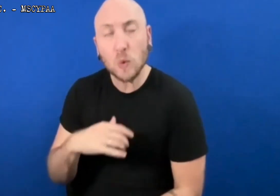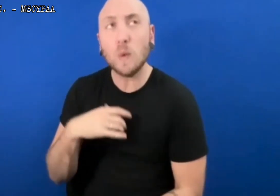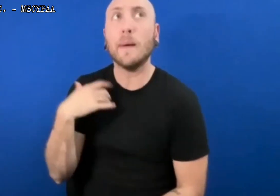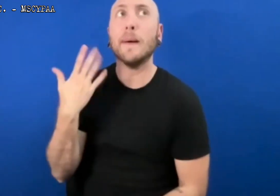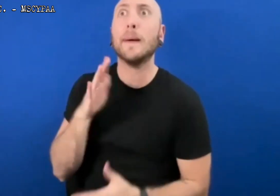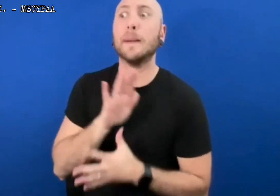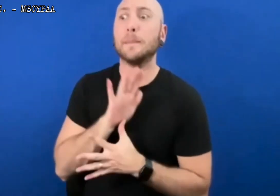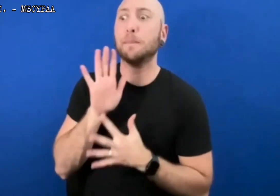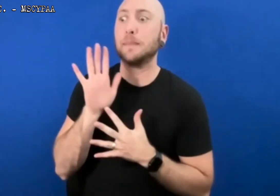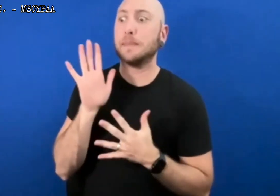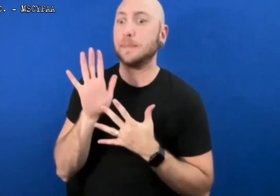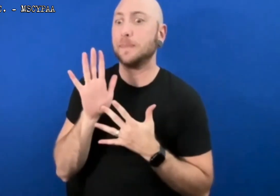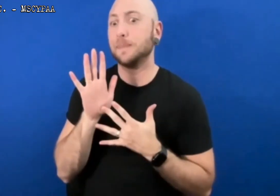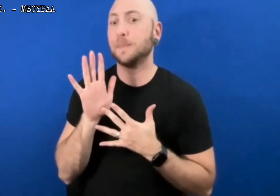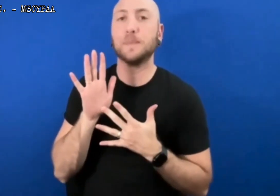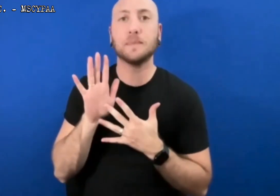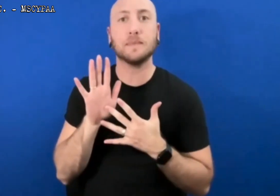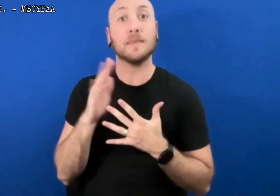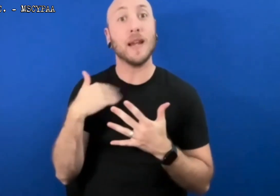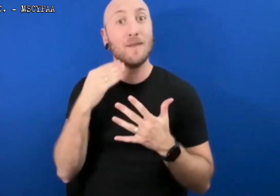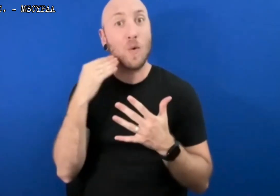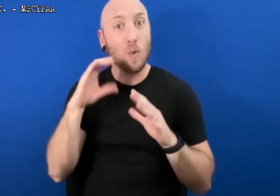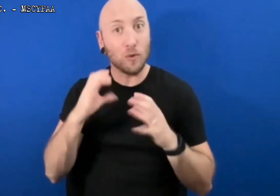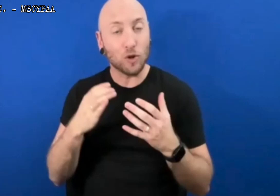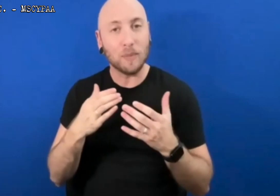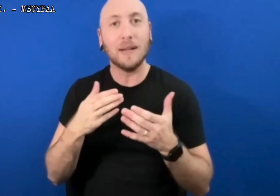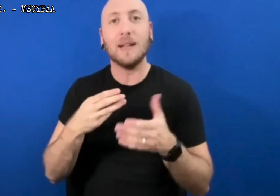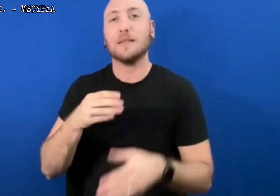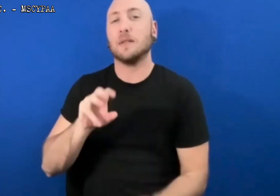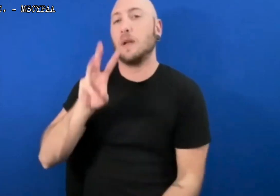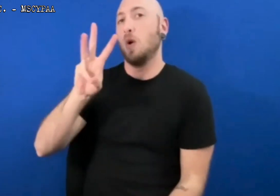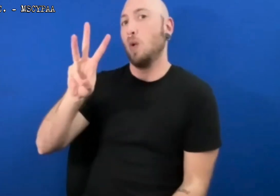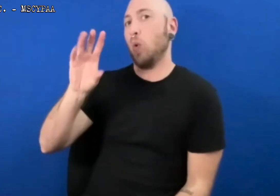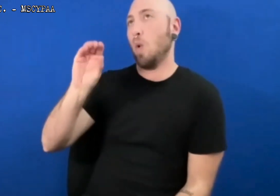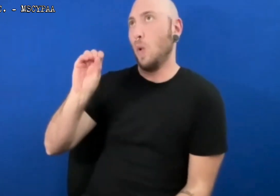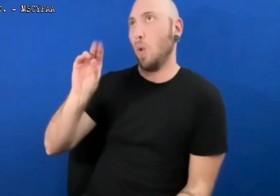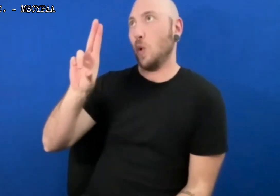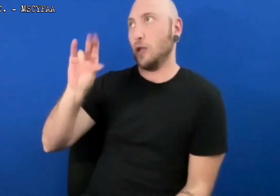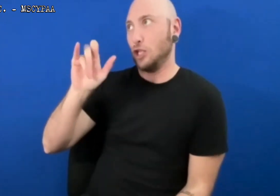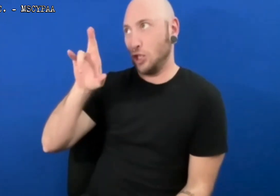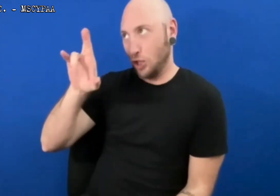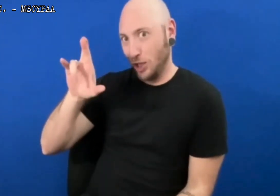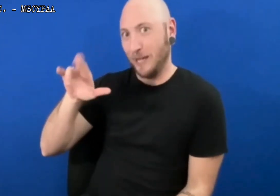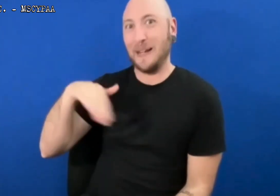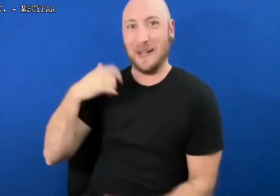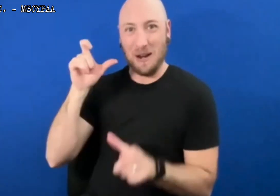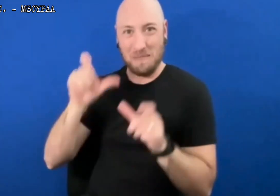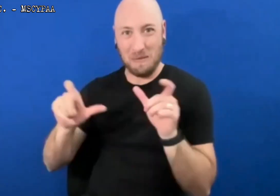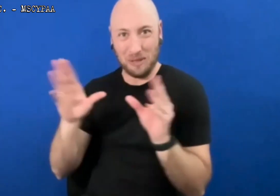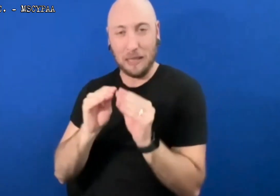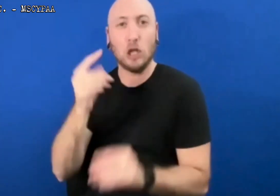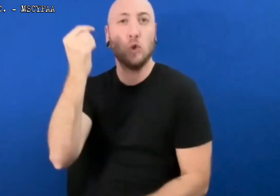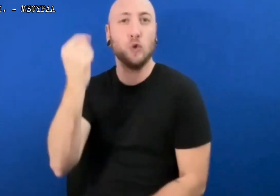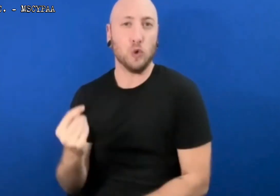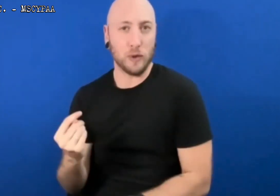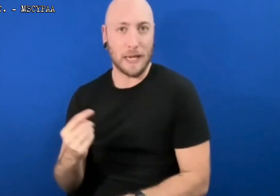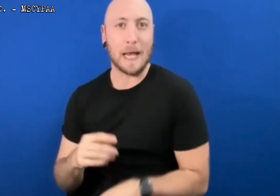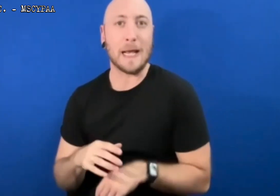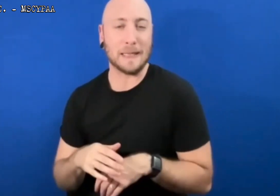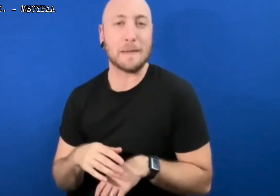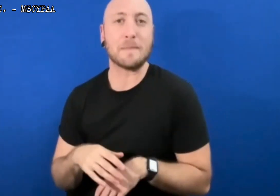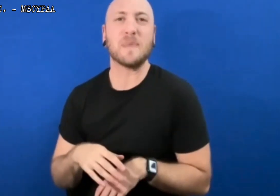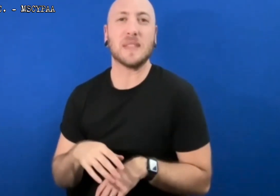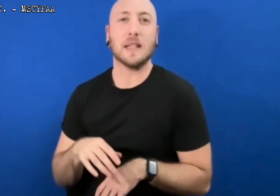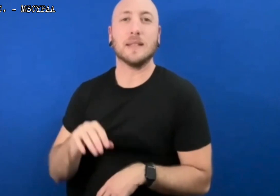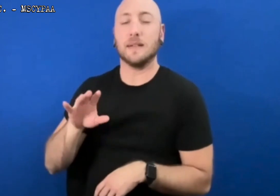um I have a home group. It's Worcester Young Peoples. We meet in person on Tuesday nights in Worcester,